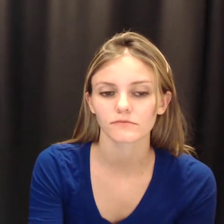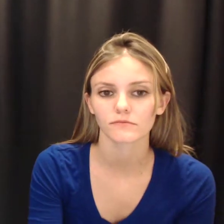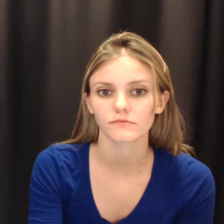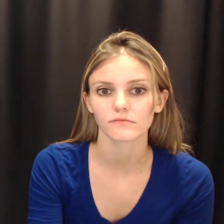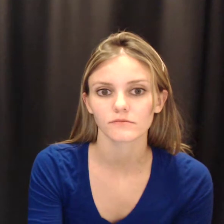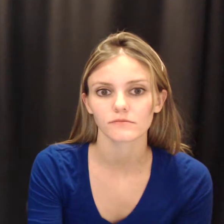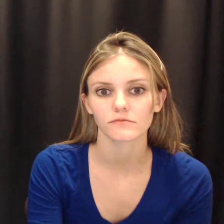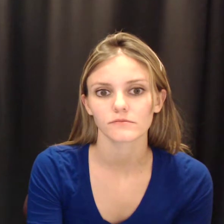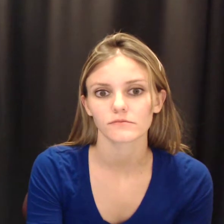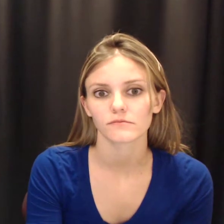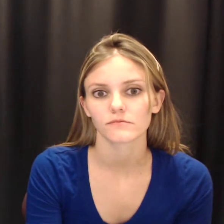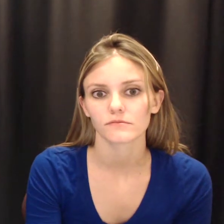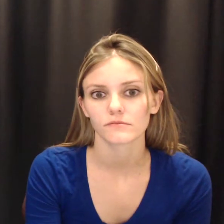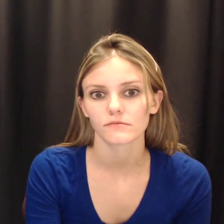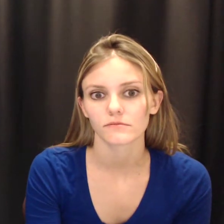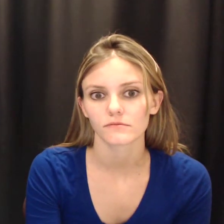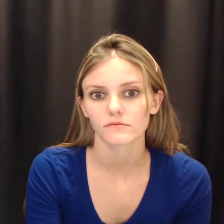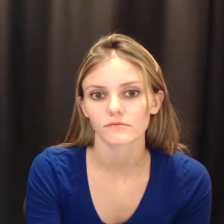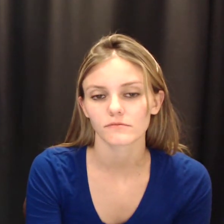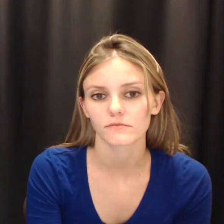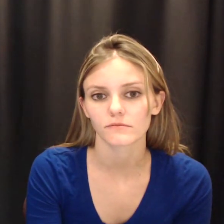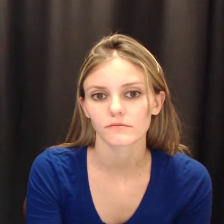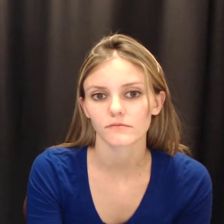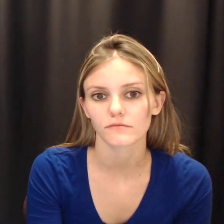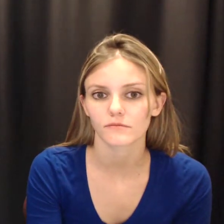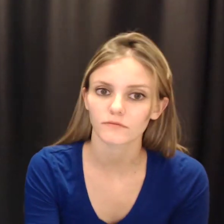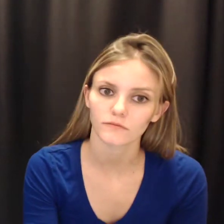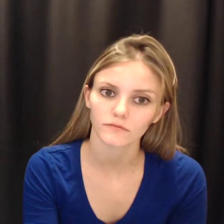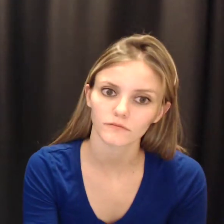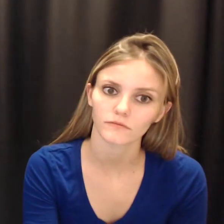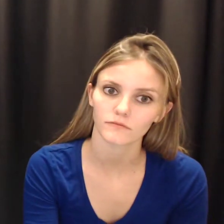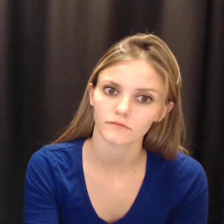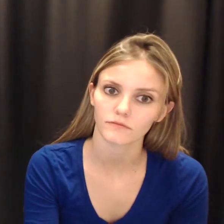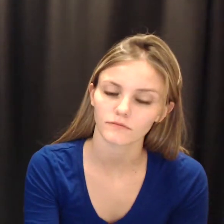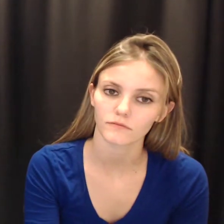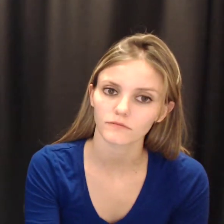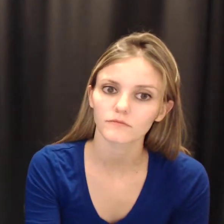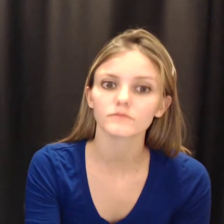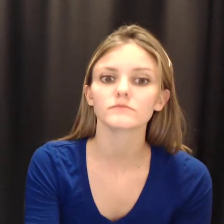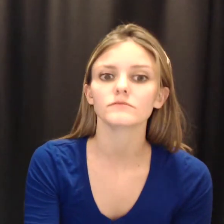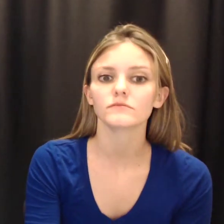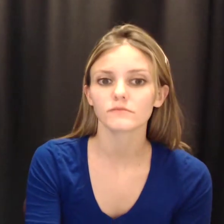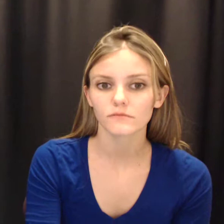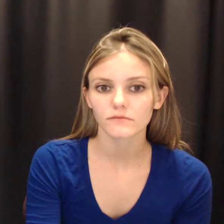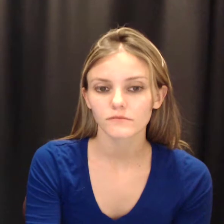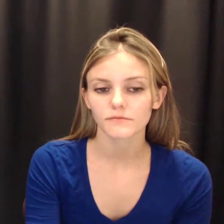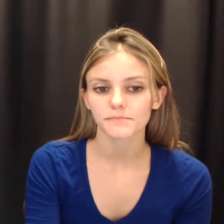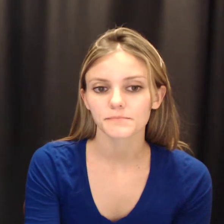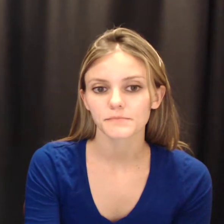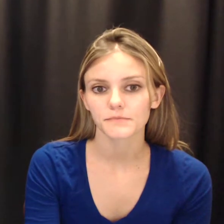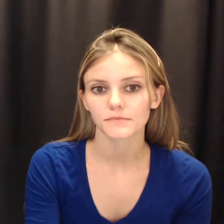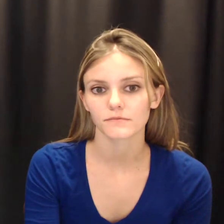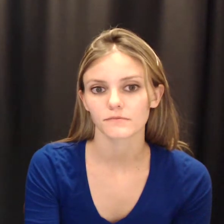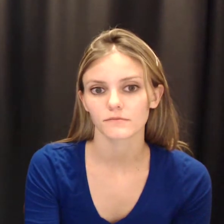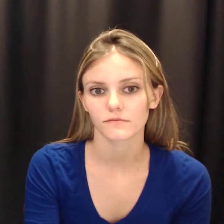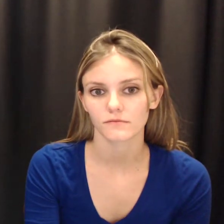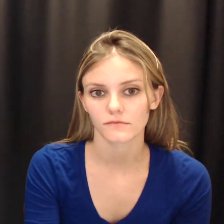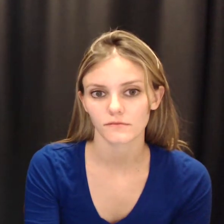No, they refuse to, I have to bring. That is something that we can do. We can send an interpreter with you on that interview so that you don't have